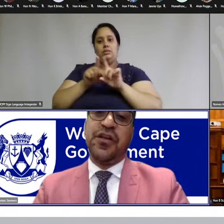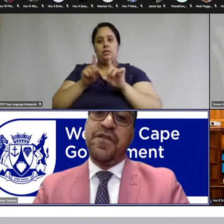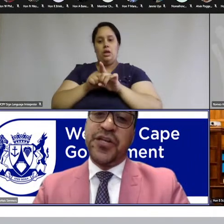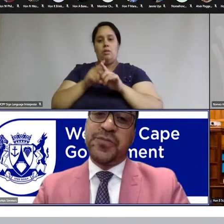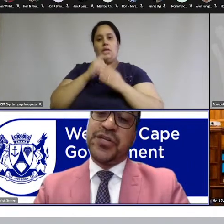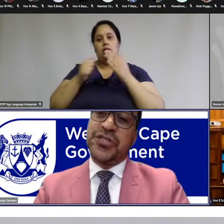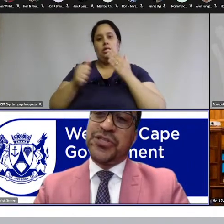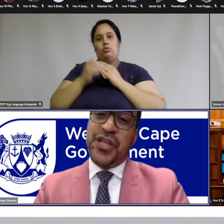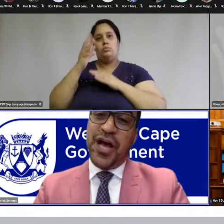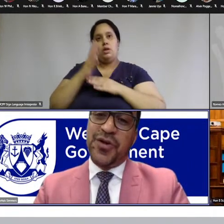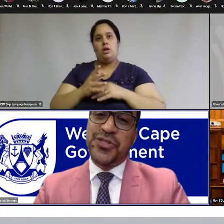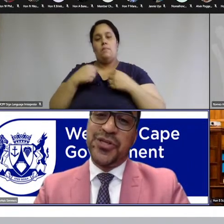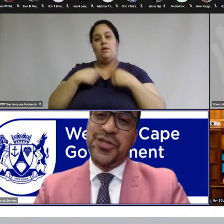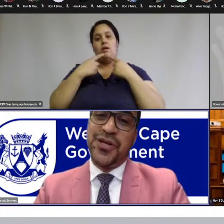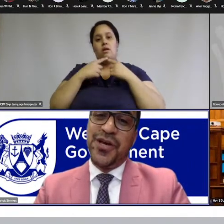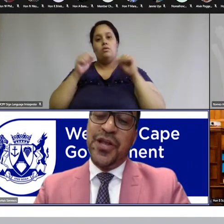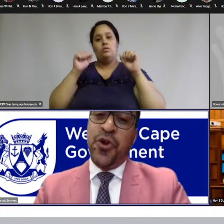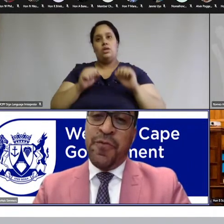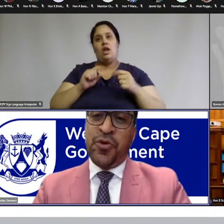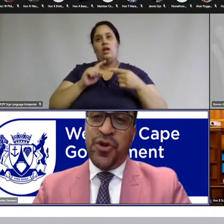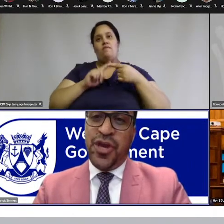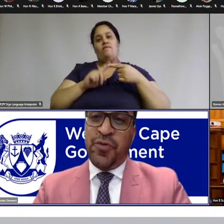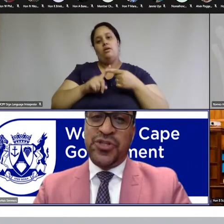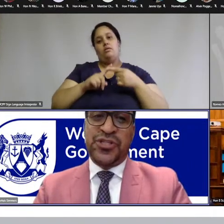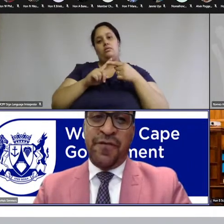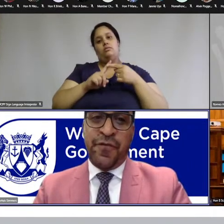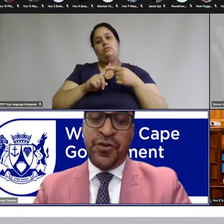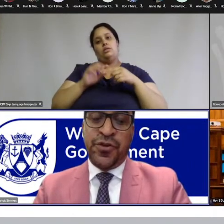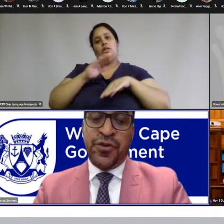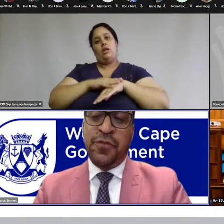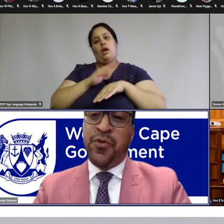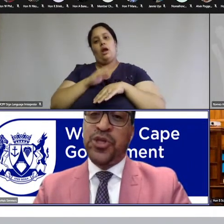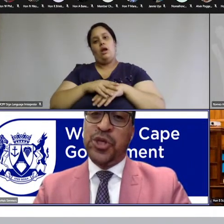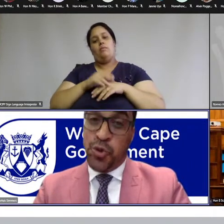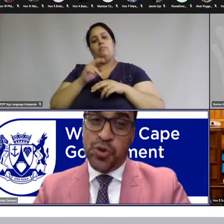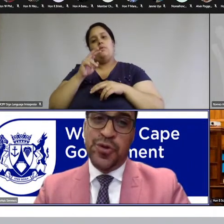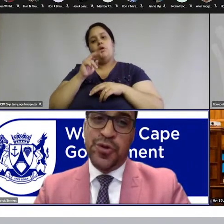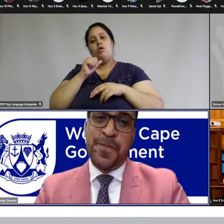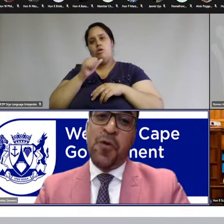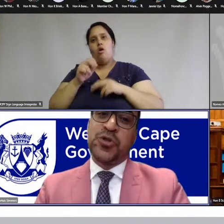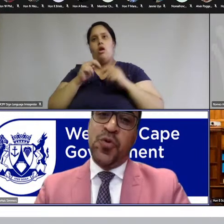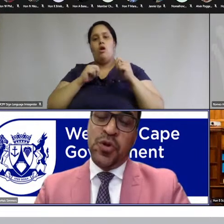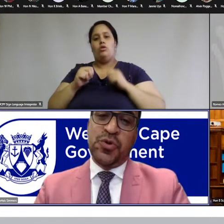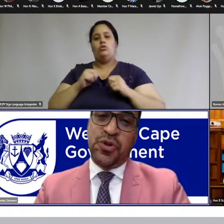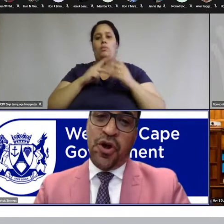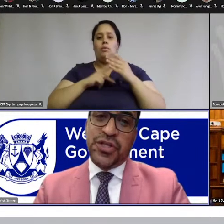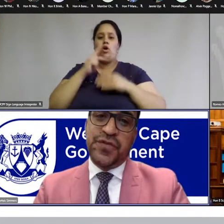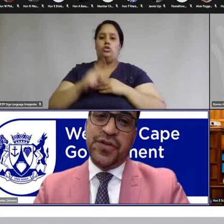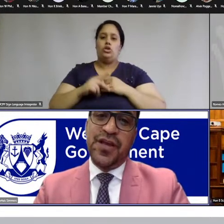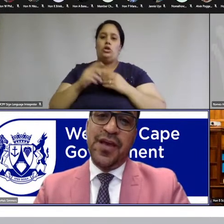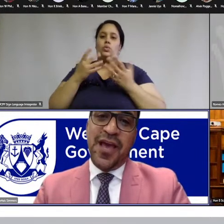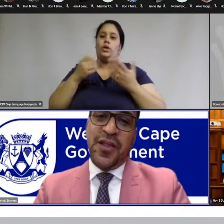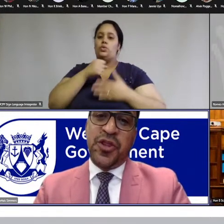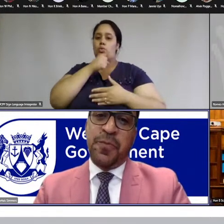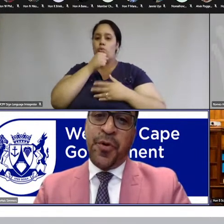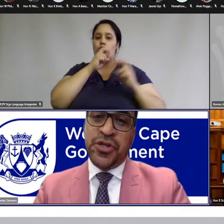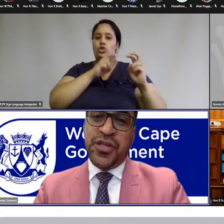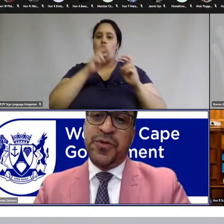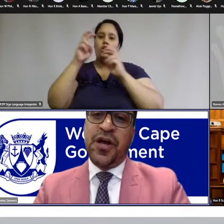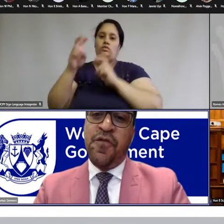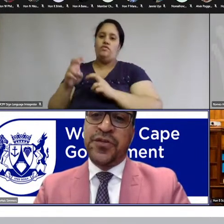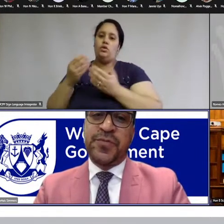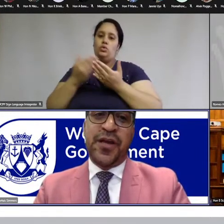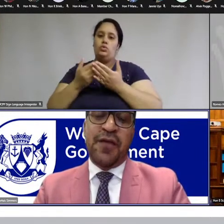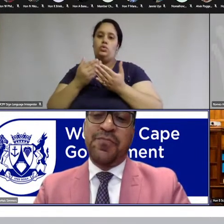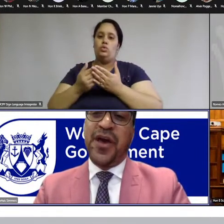to announce that the first FLISP-assisted house in a non-metro area, which is the Safer Fontaine project in George, was also transferred, and that the project